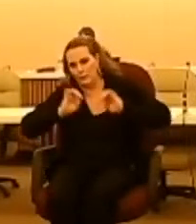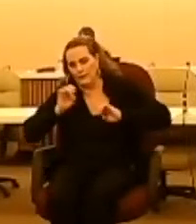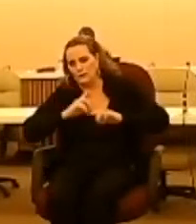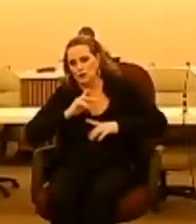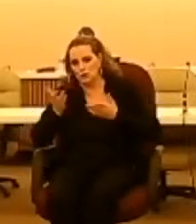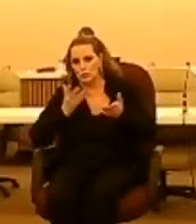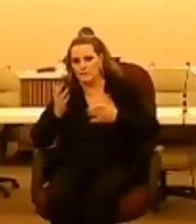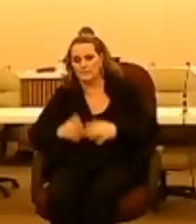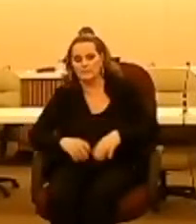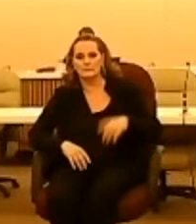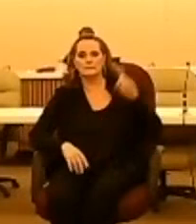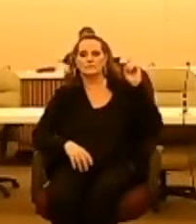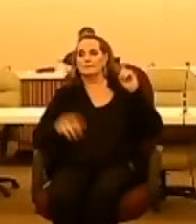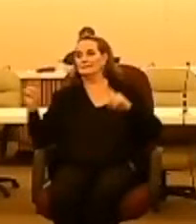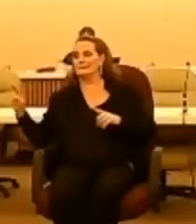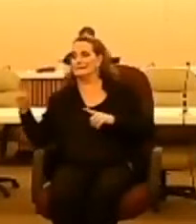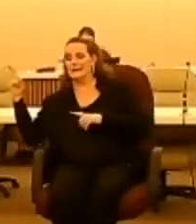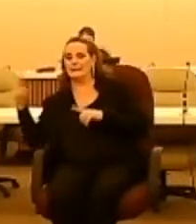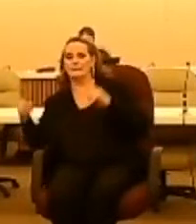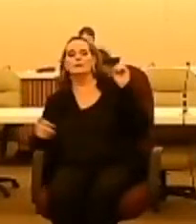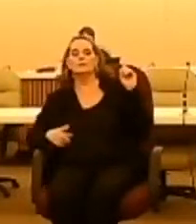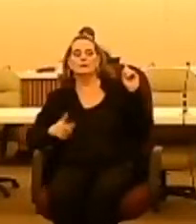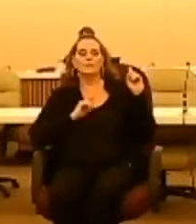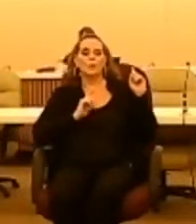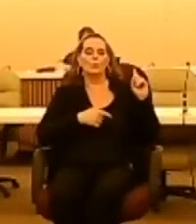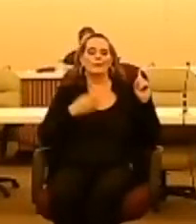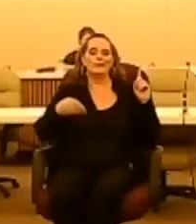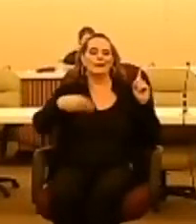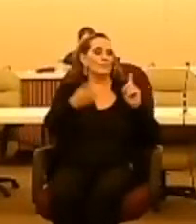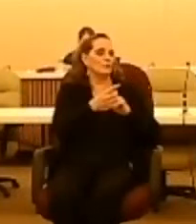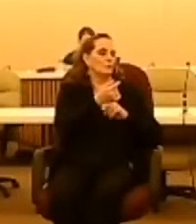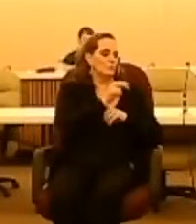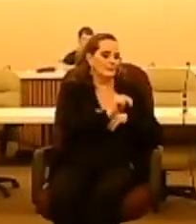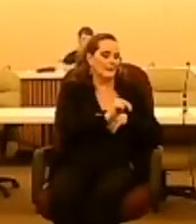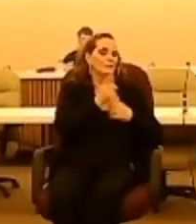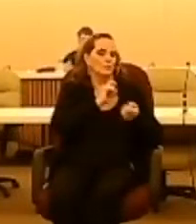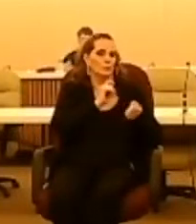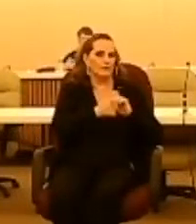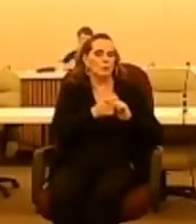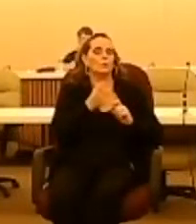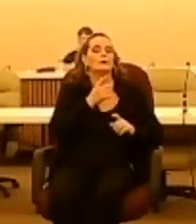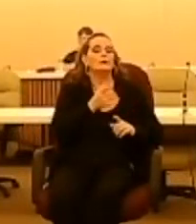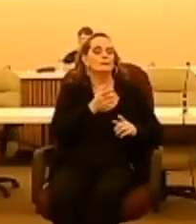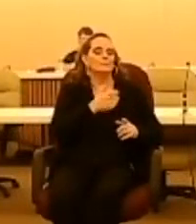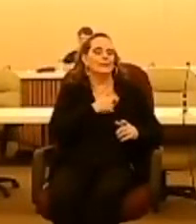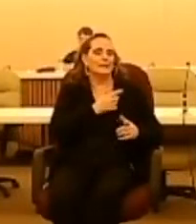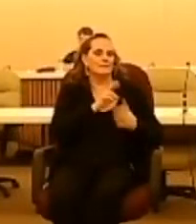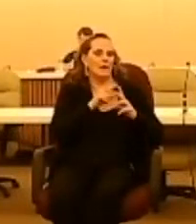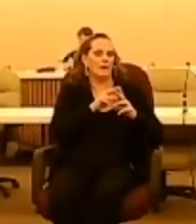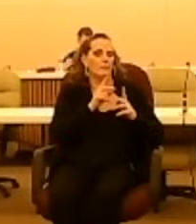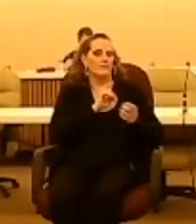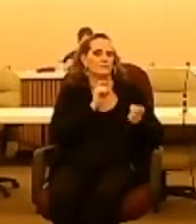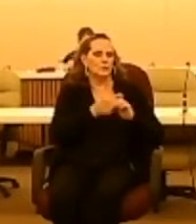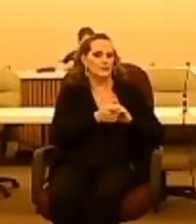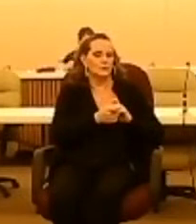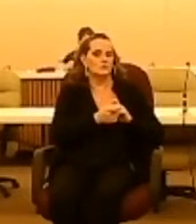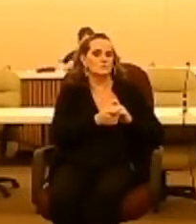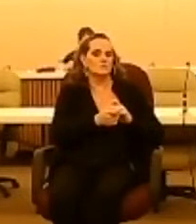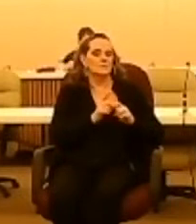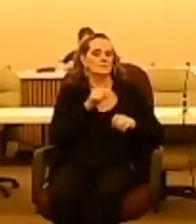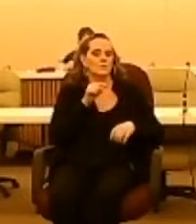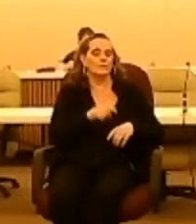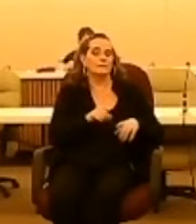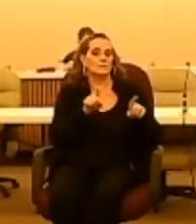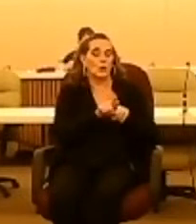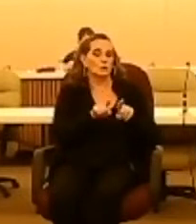So we'd given this to Don to review. He had a couple changes he recommended. They haven't gotten back to us with those. So this is